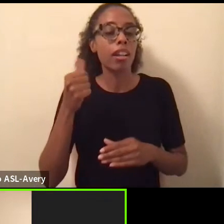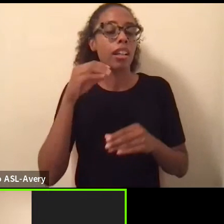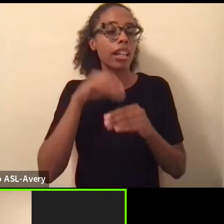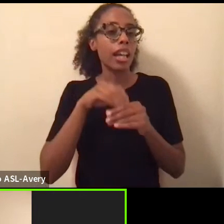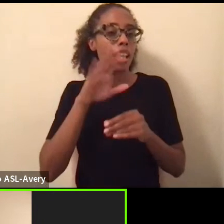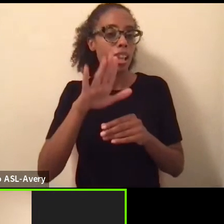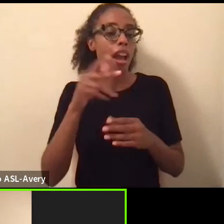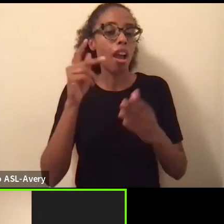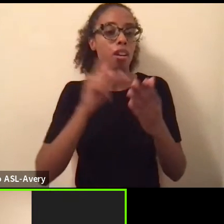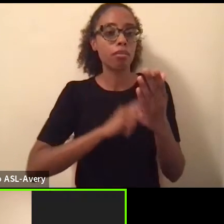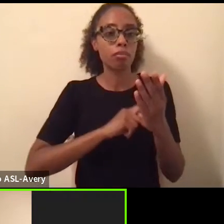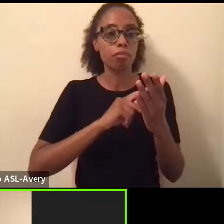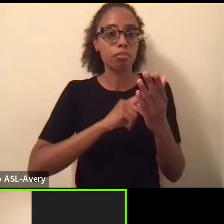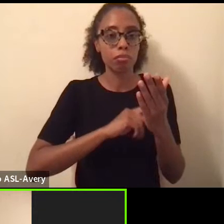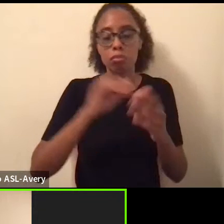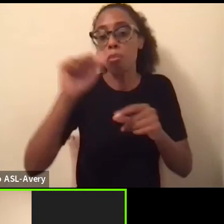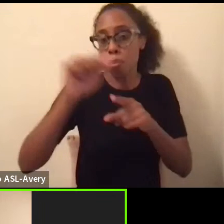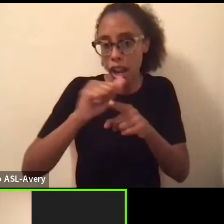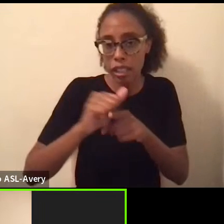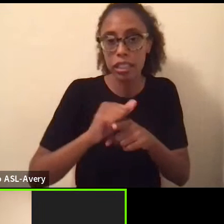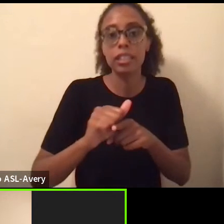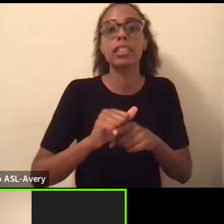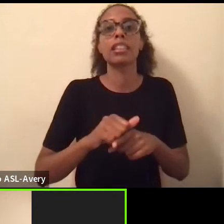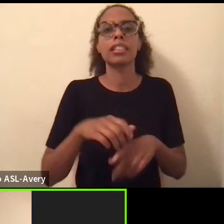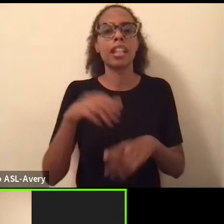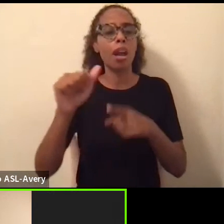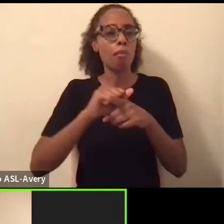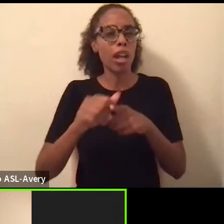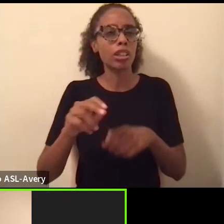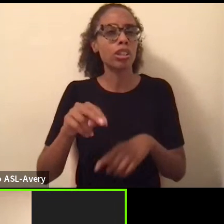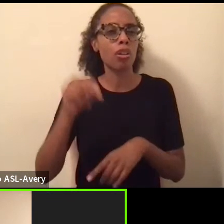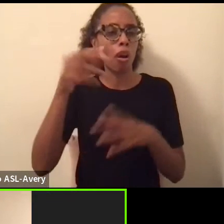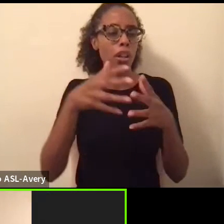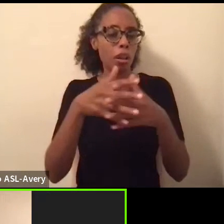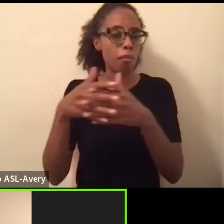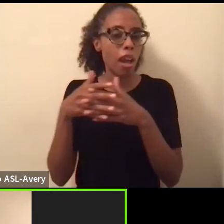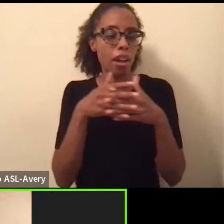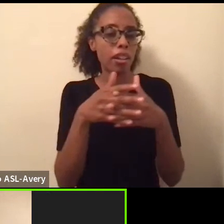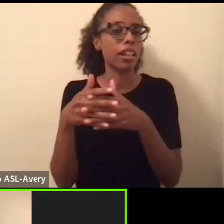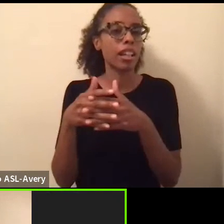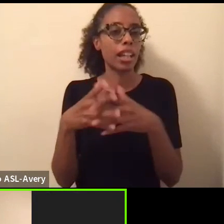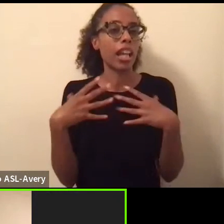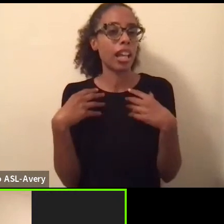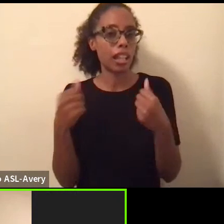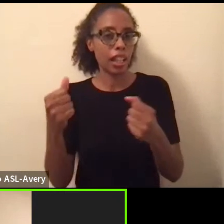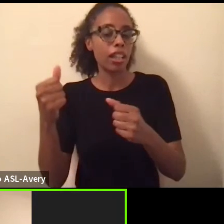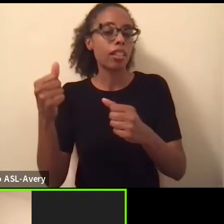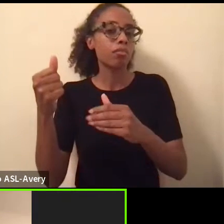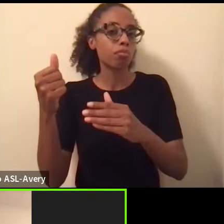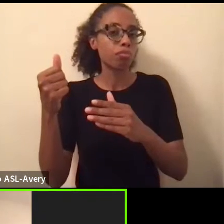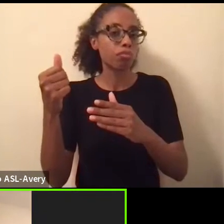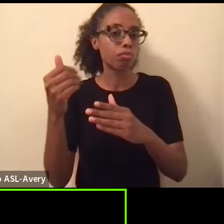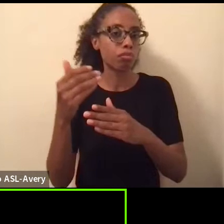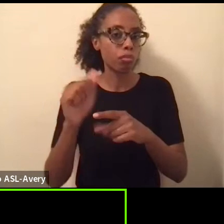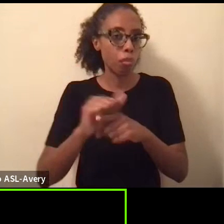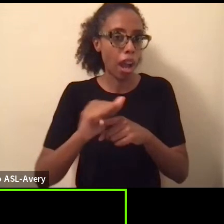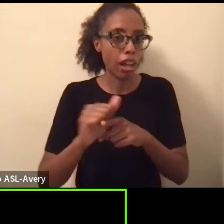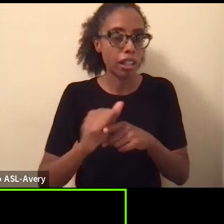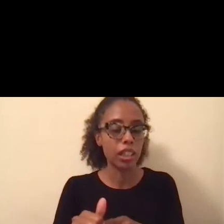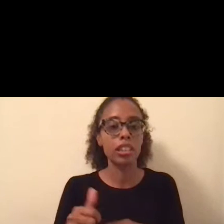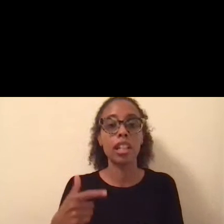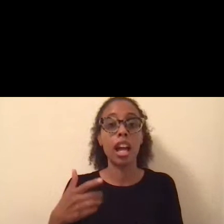practices. And so I used to have a business podcast and written business books.